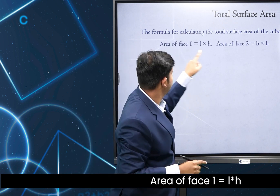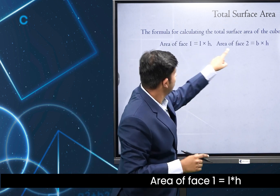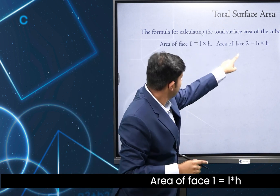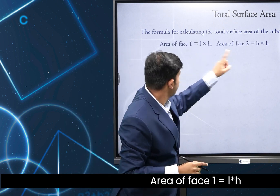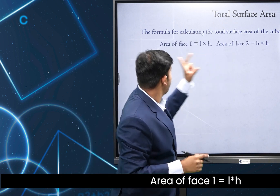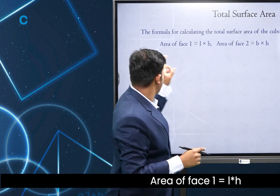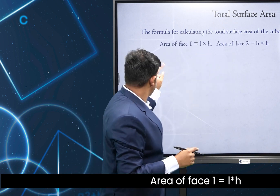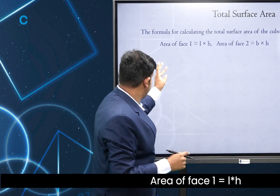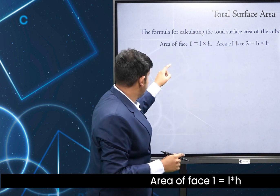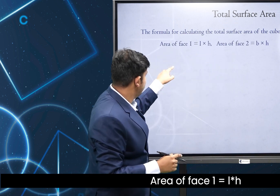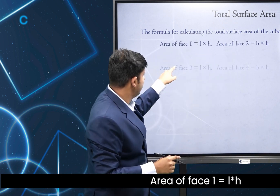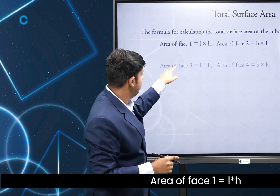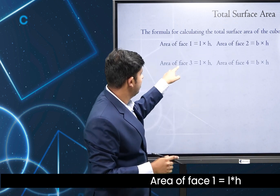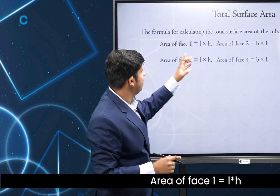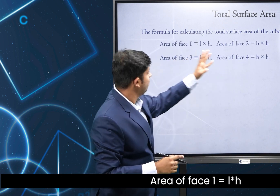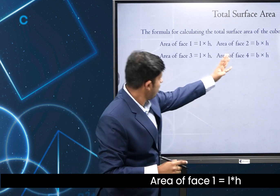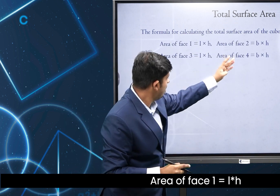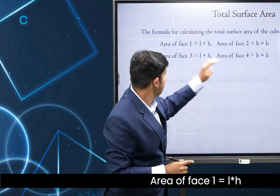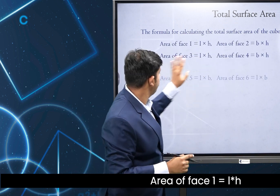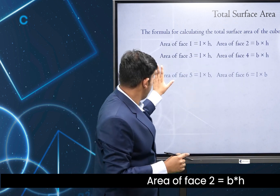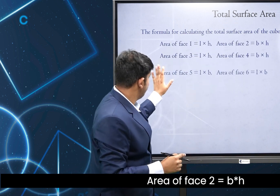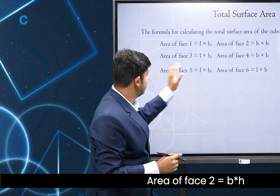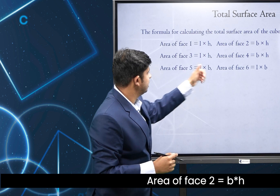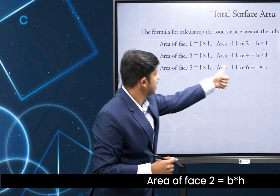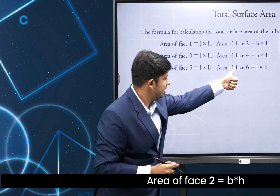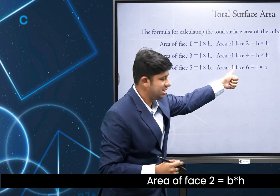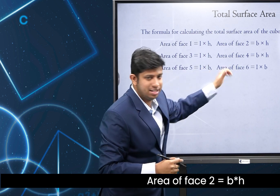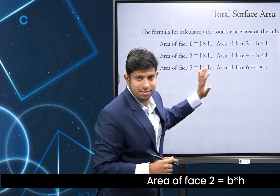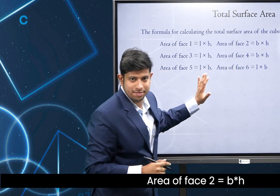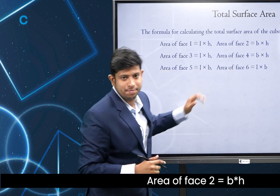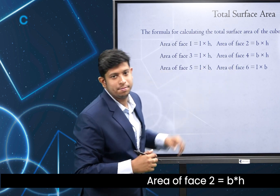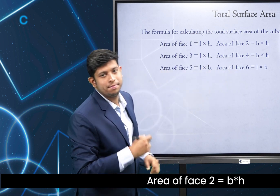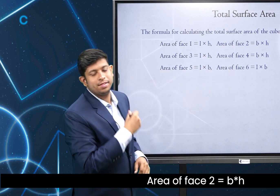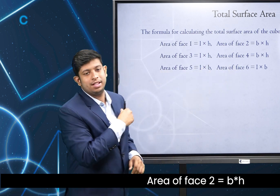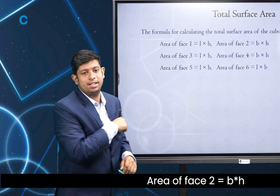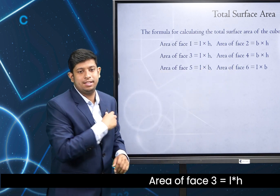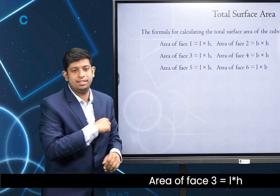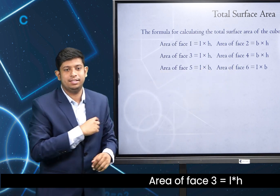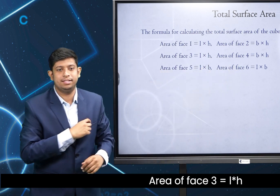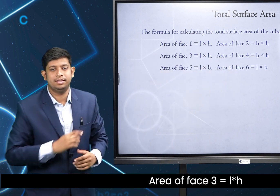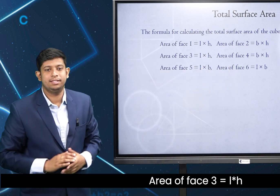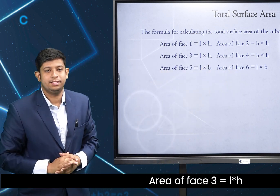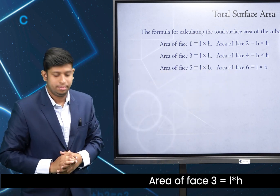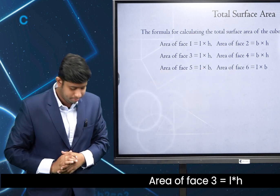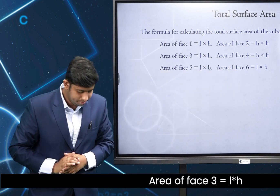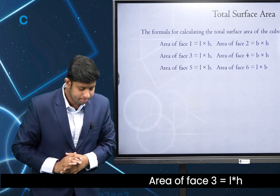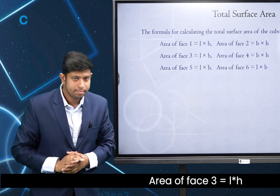Area of face 1 is equal to L into H, area of face 2 is equal to B into H, area of face 3 is equal to L into